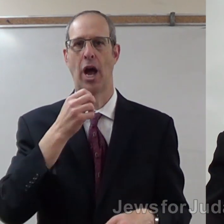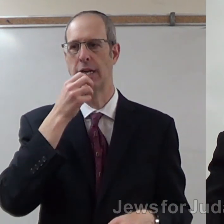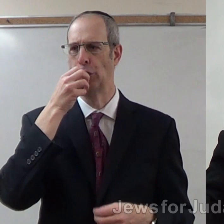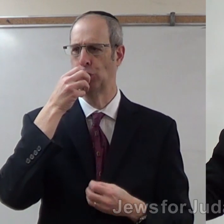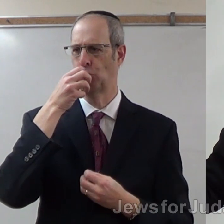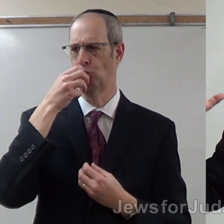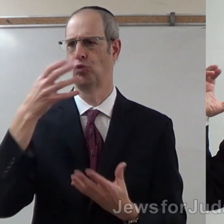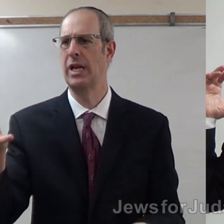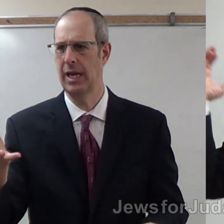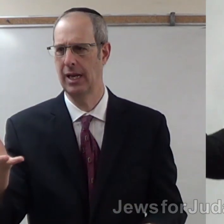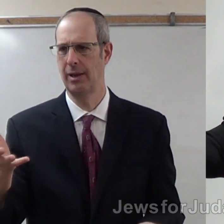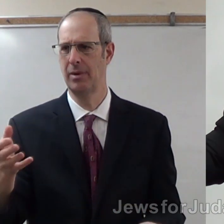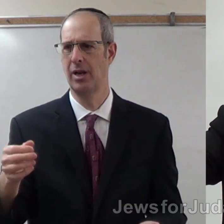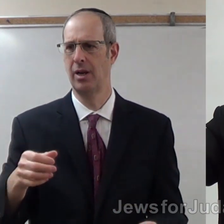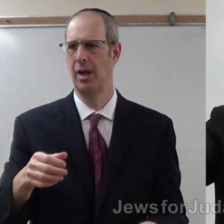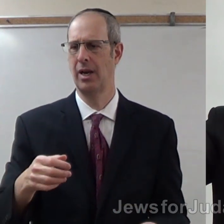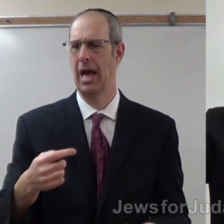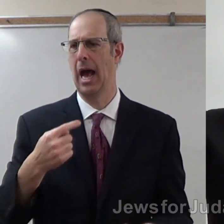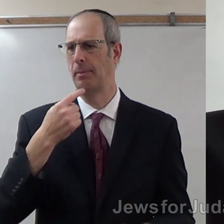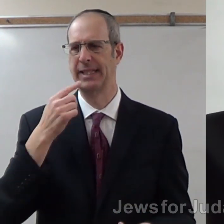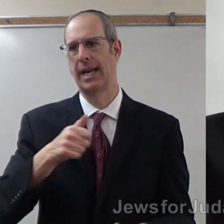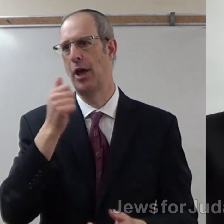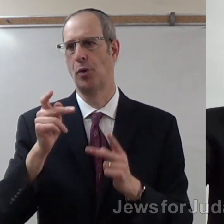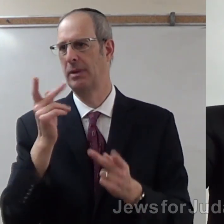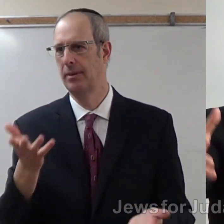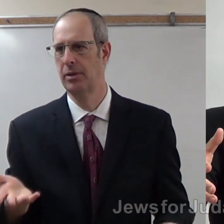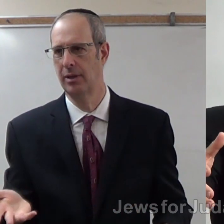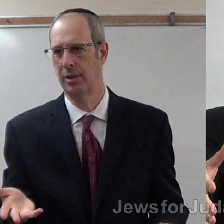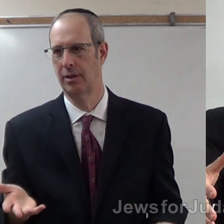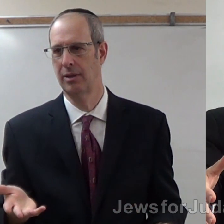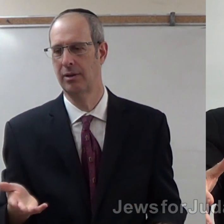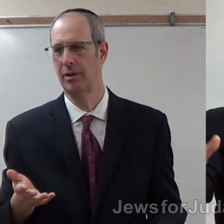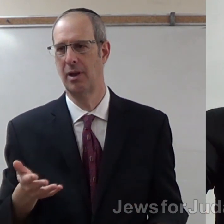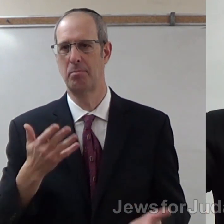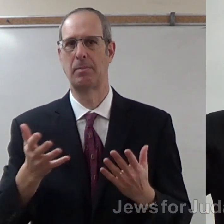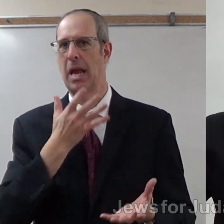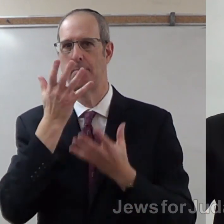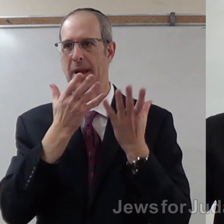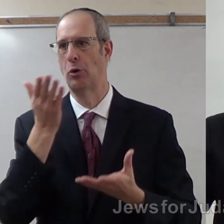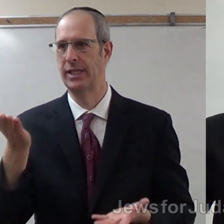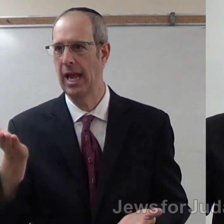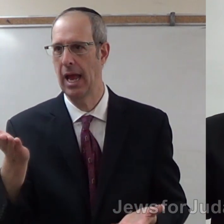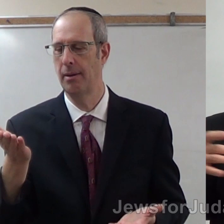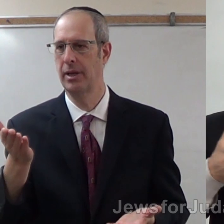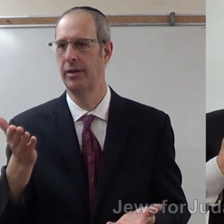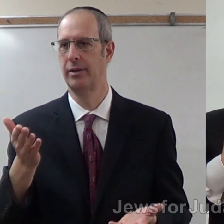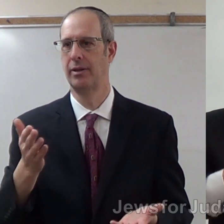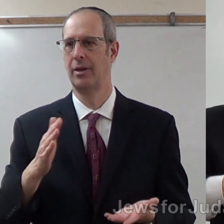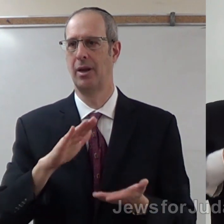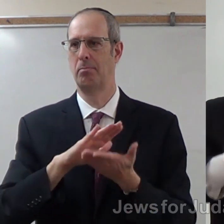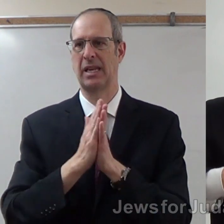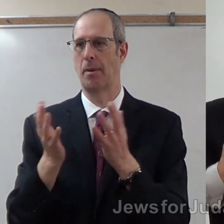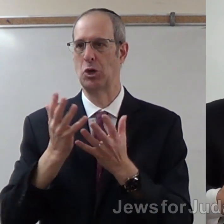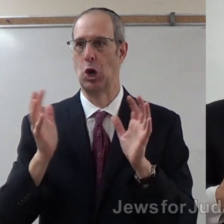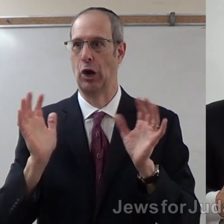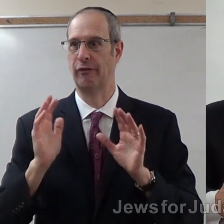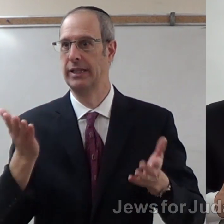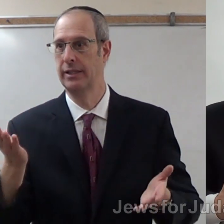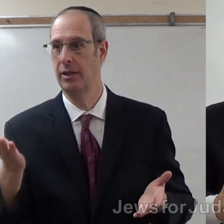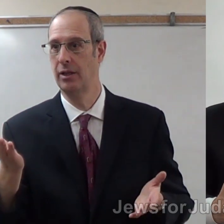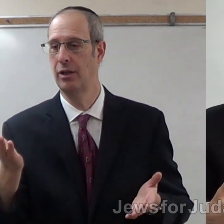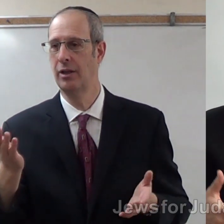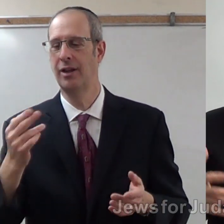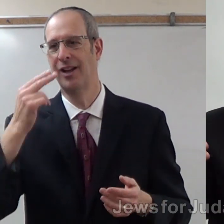scream and get other people upset and other people embarrassed and other people nervous, make a joke about